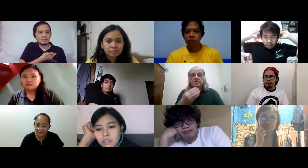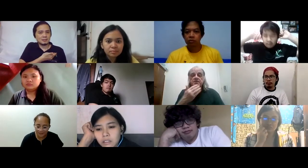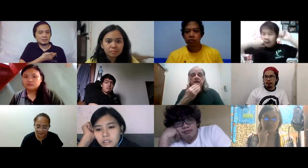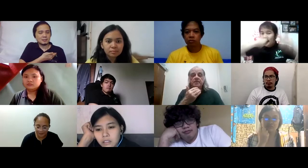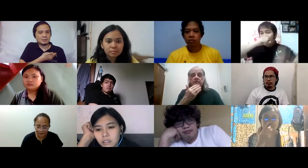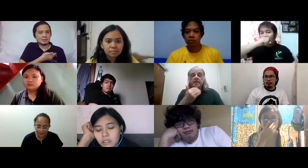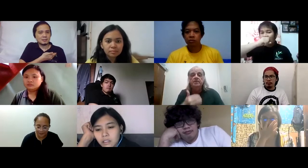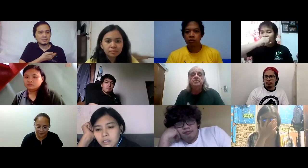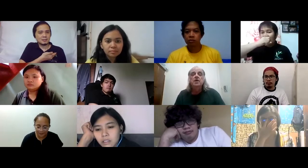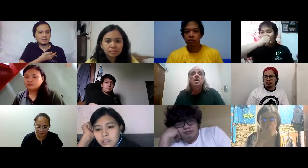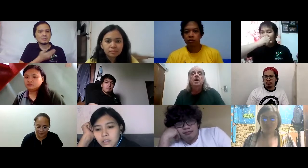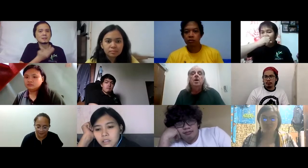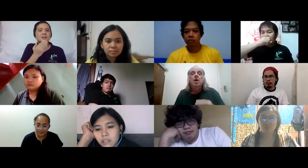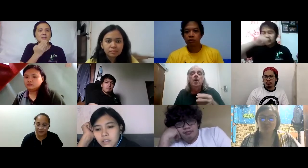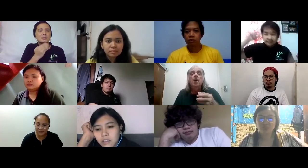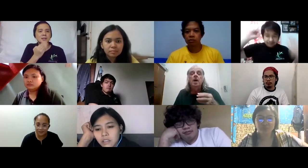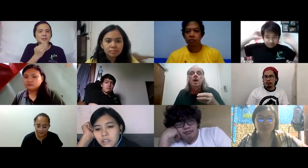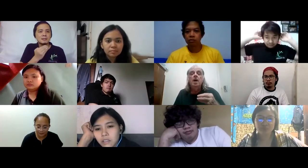Okay, this sign means